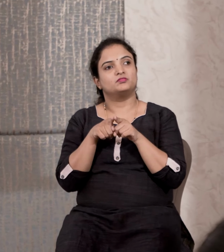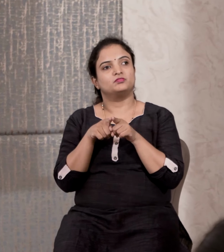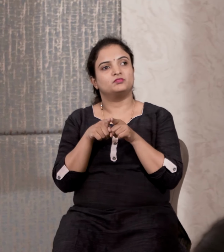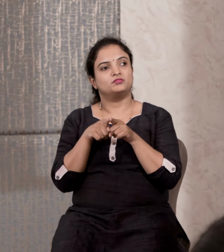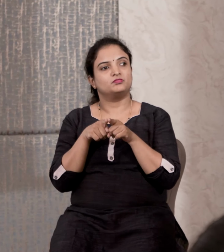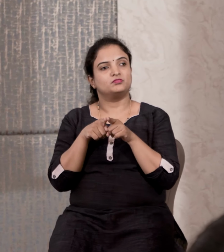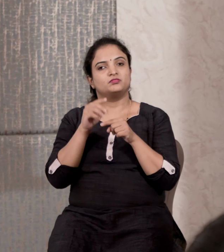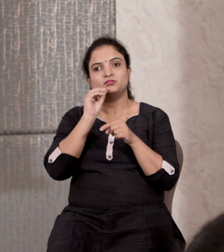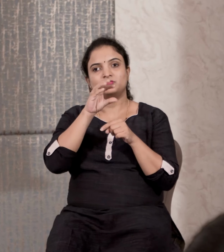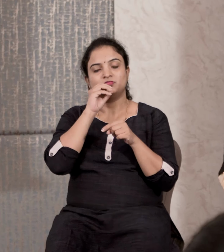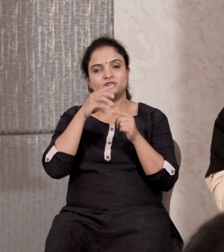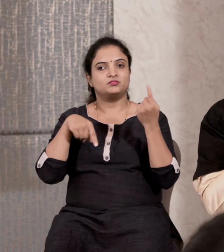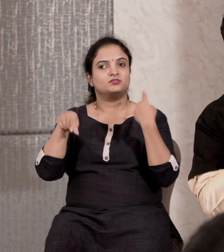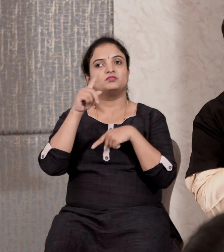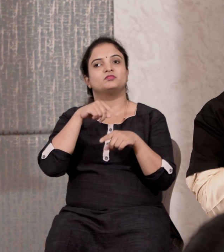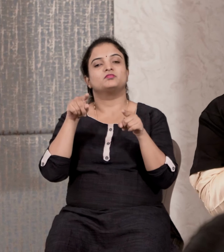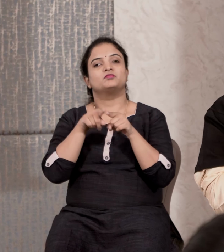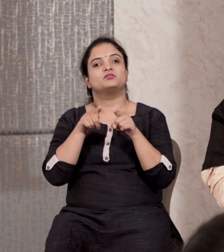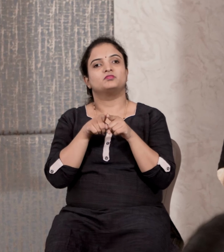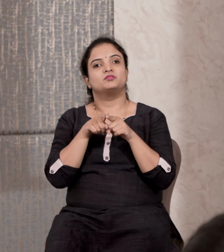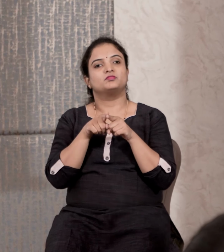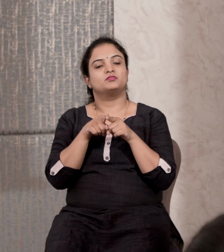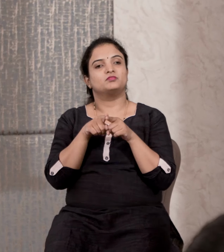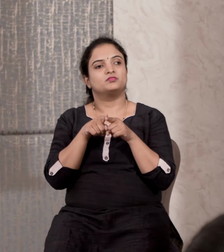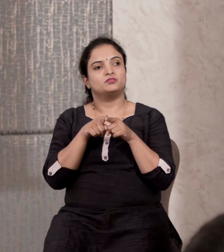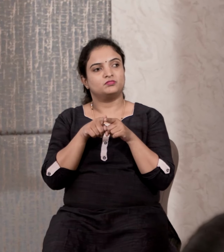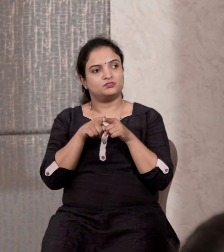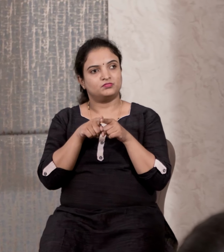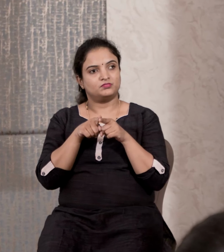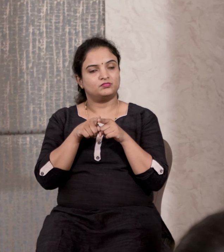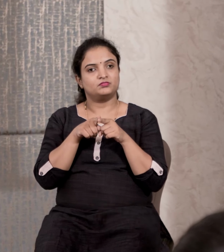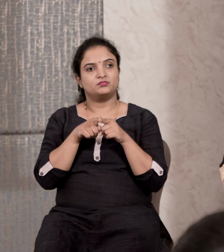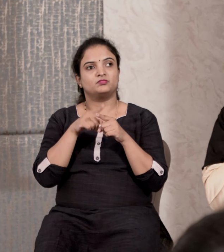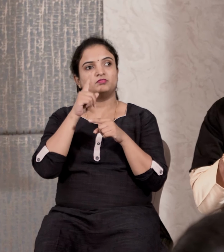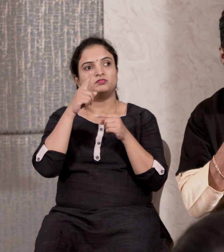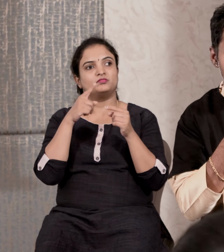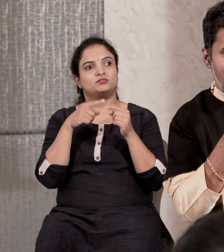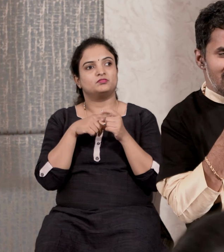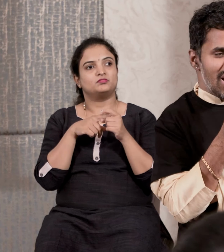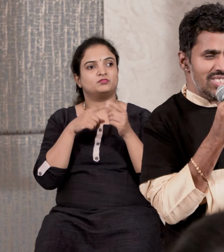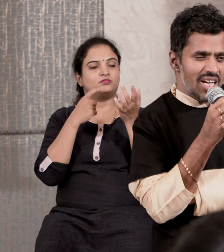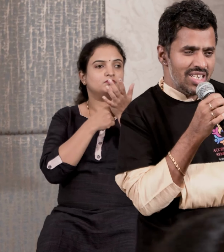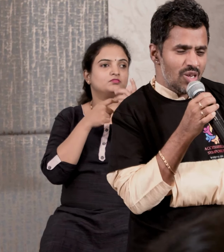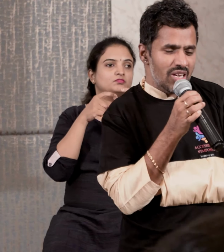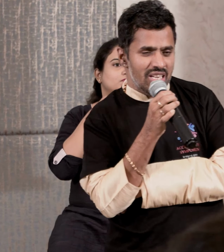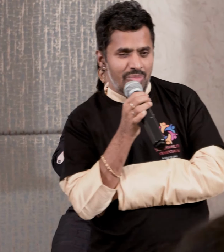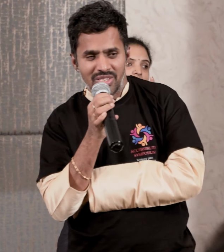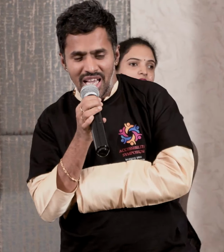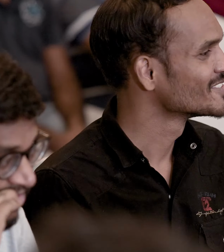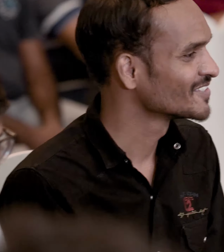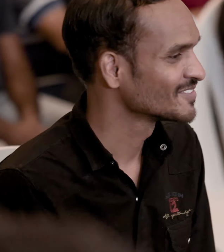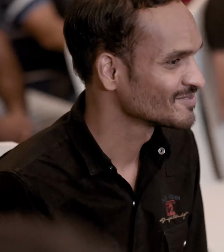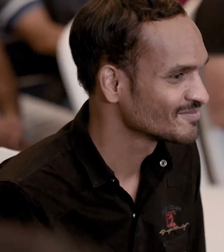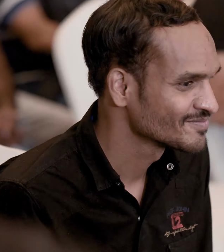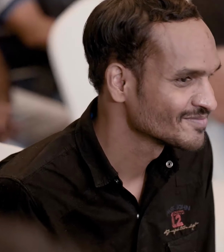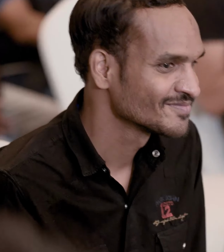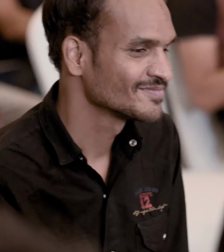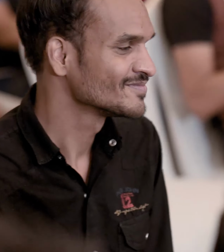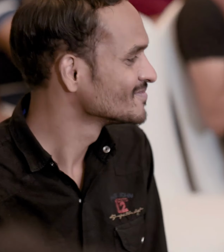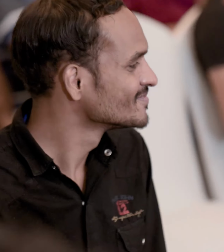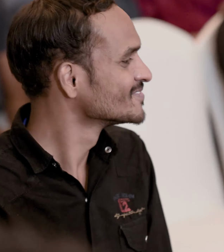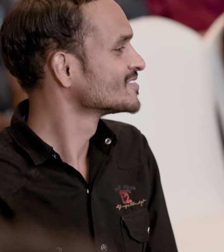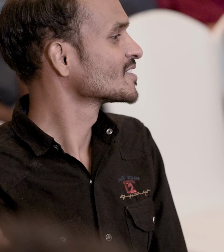information and the onboarding screen. So, Reena, thank you so much for being with us and talking about that.